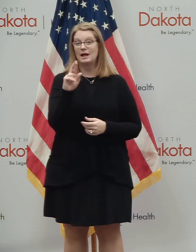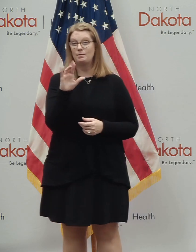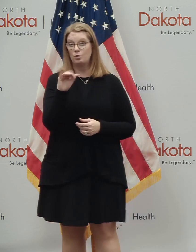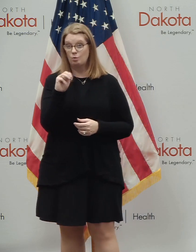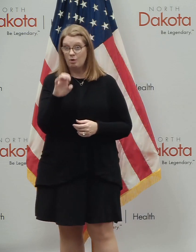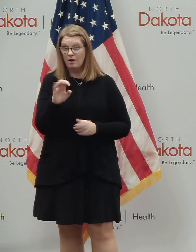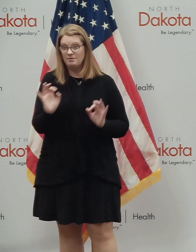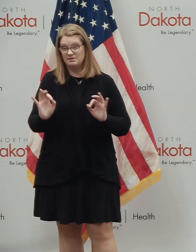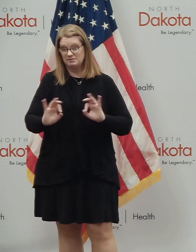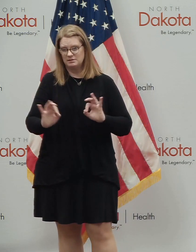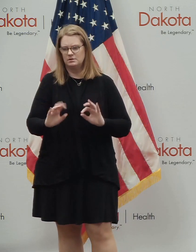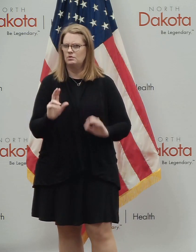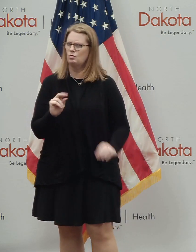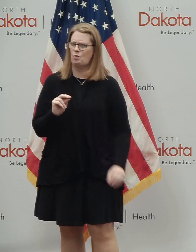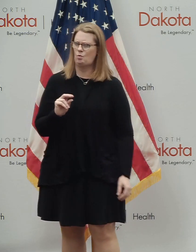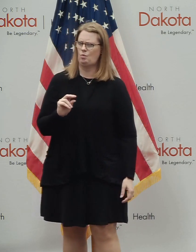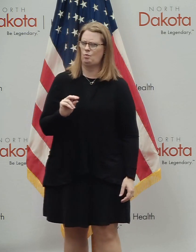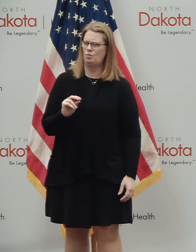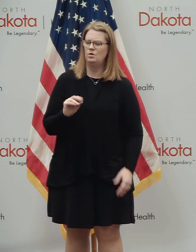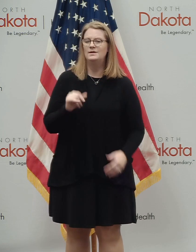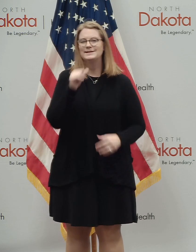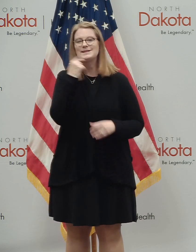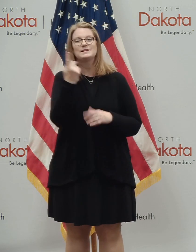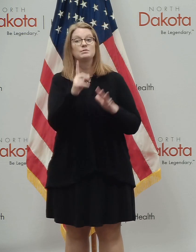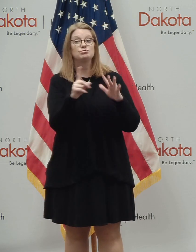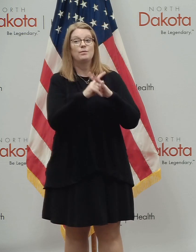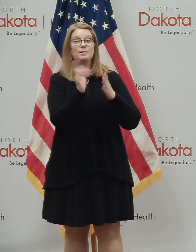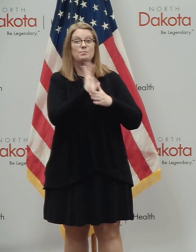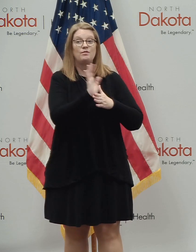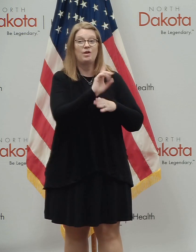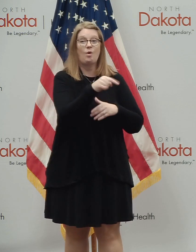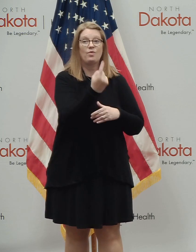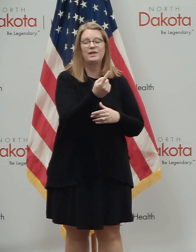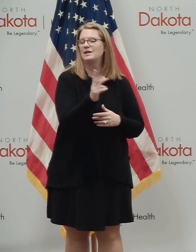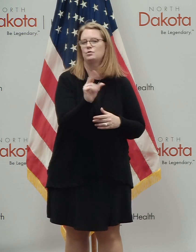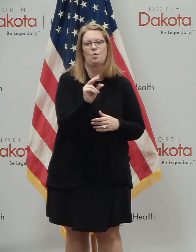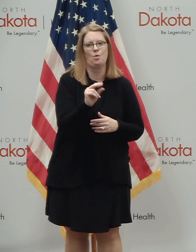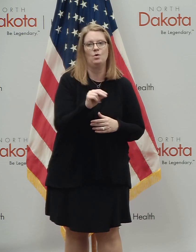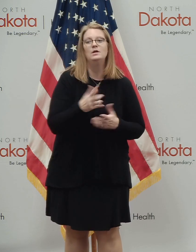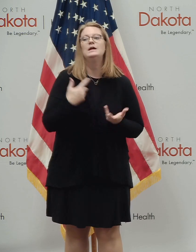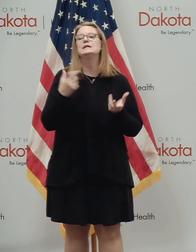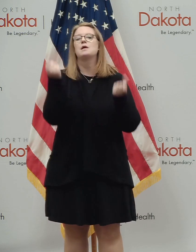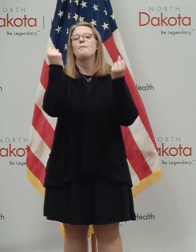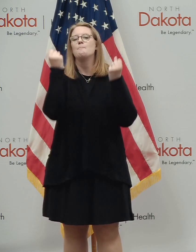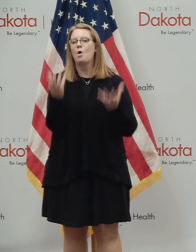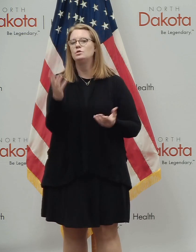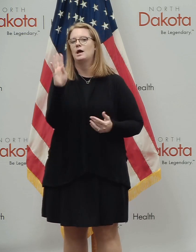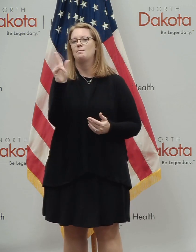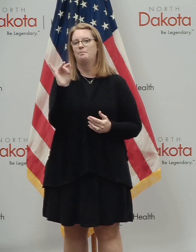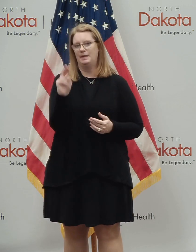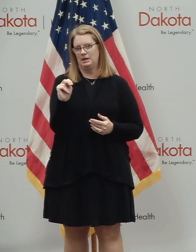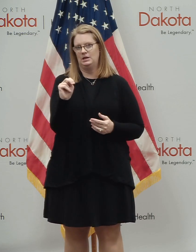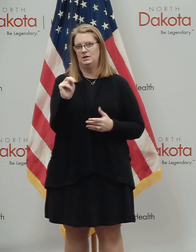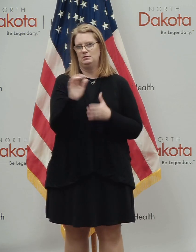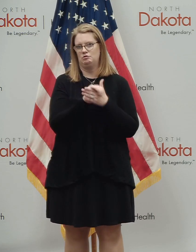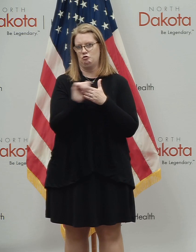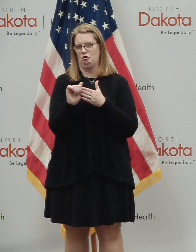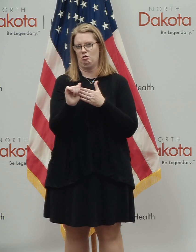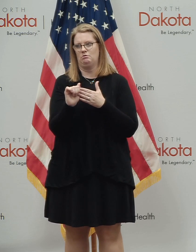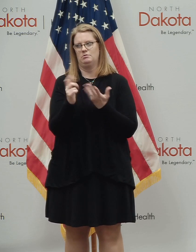little thing, and it's not just something that might show up in a movie. It is now a multi-billion-dollar illicit